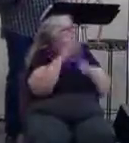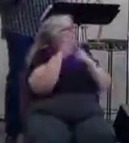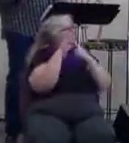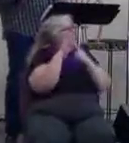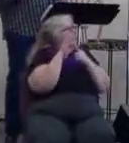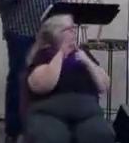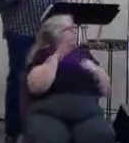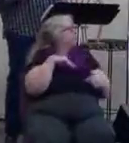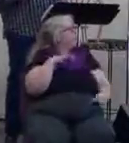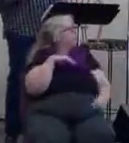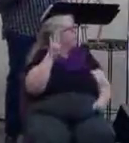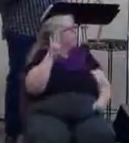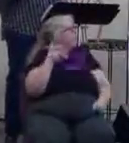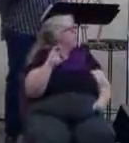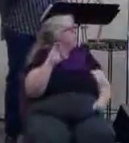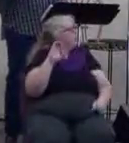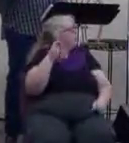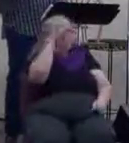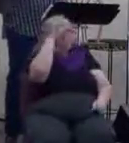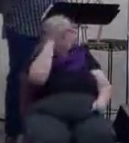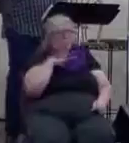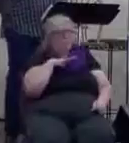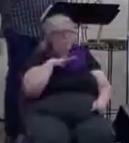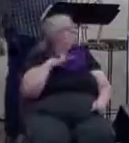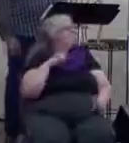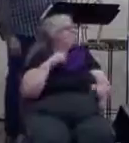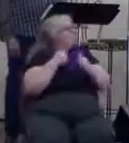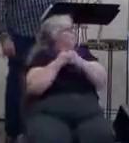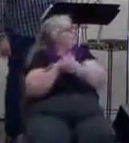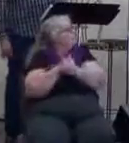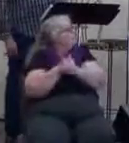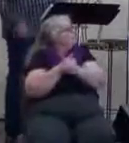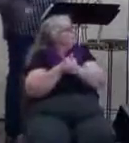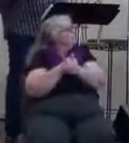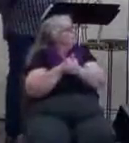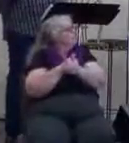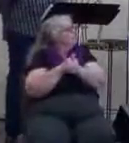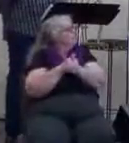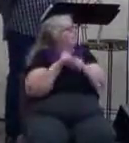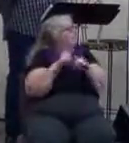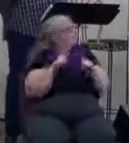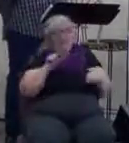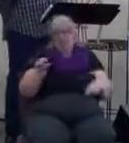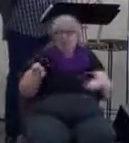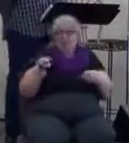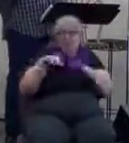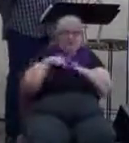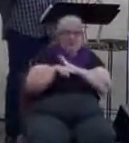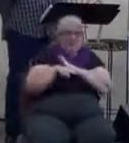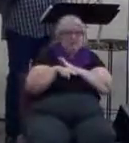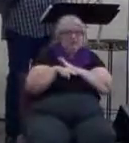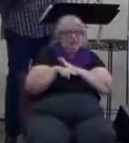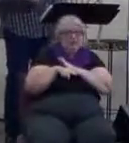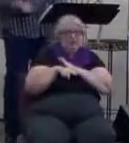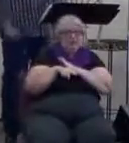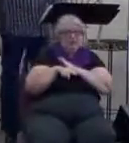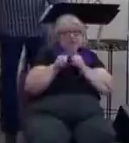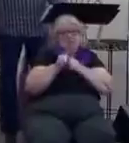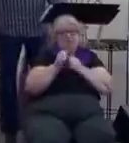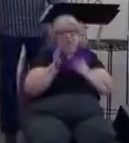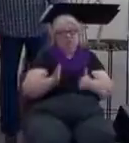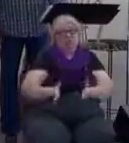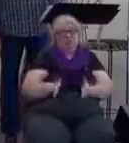him, and he was killed. All his followers were dispersed, and it all came to